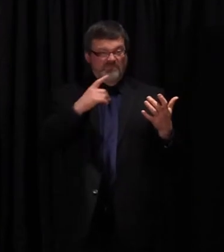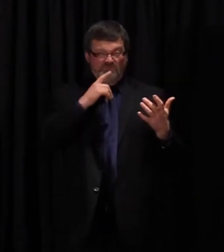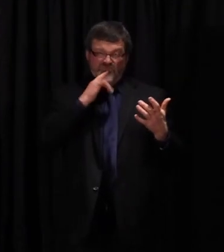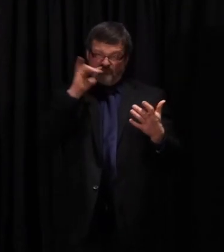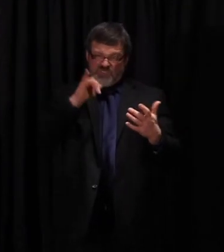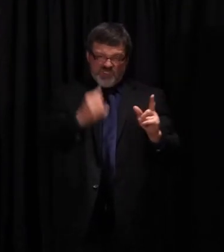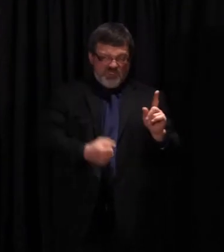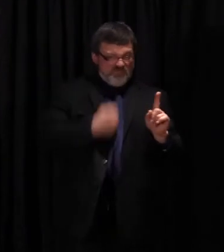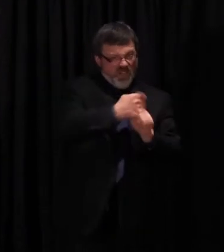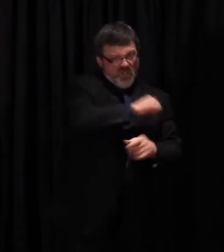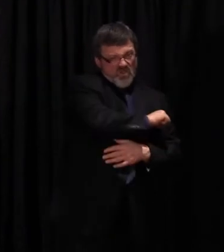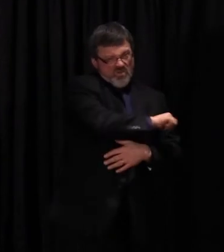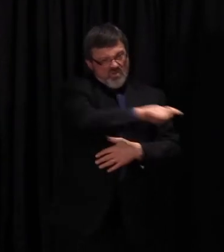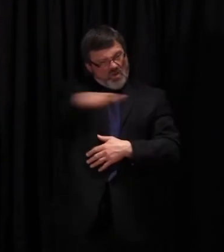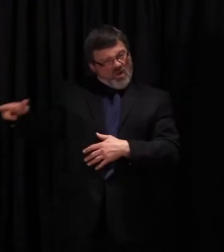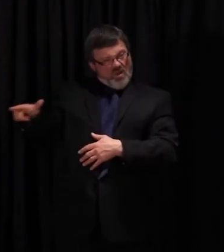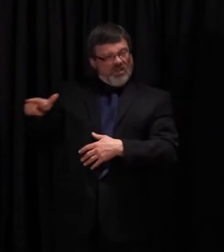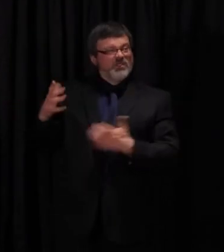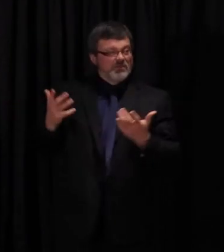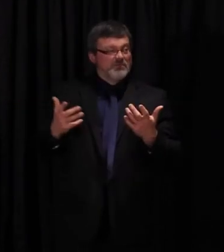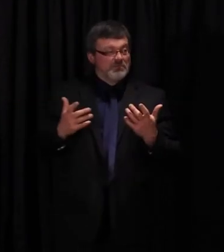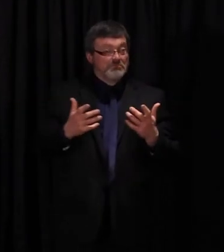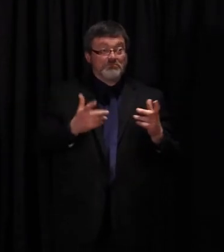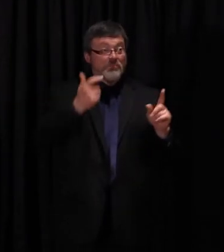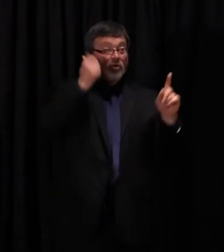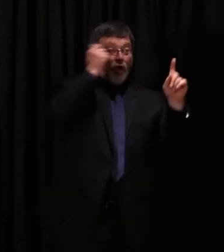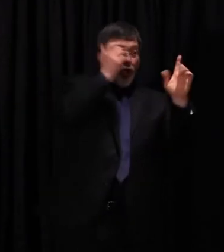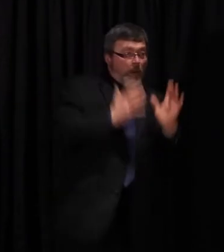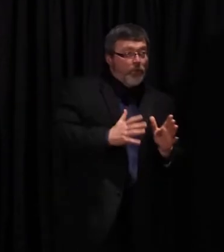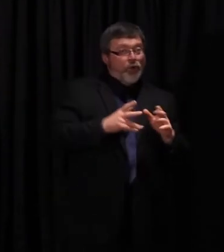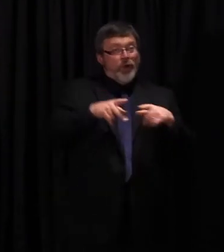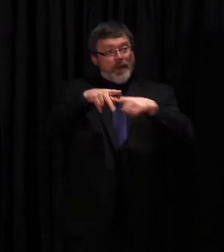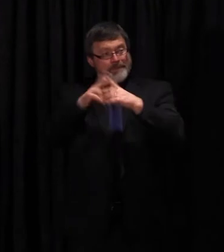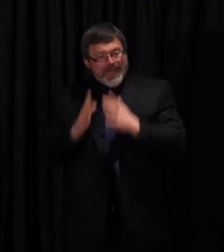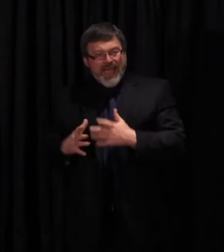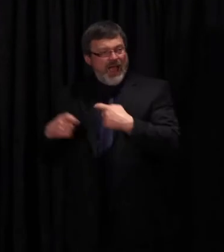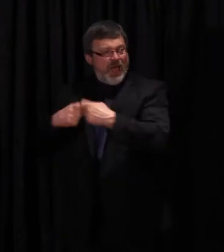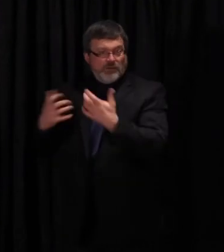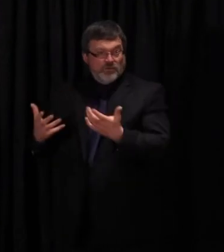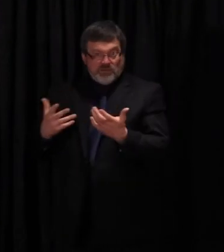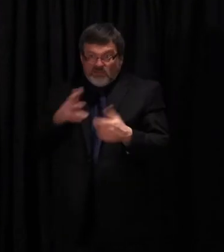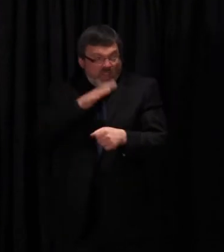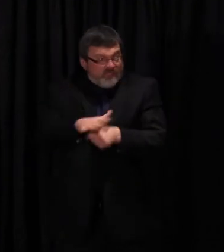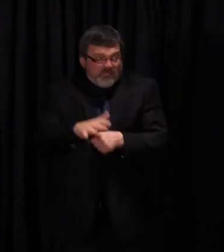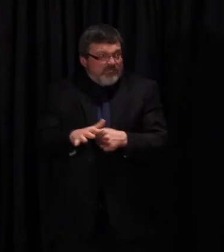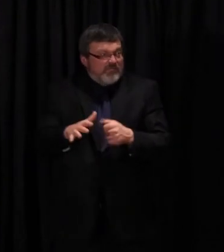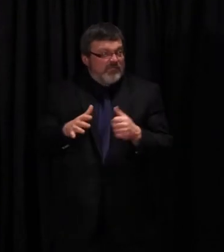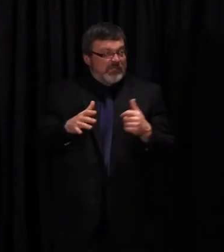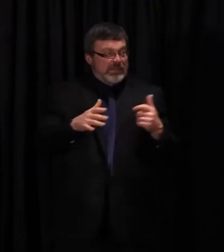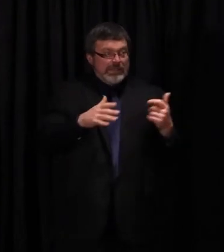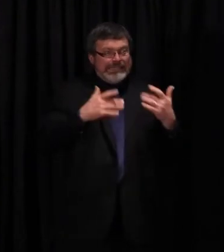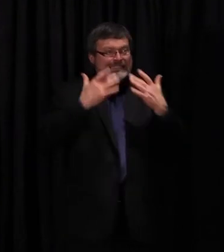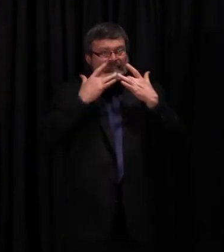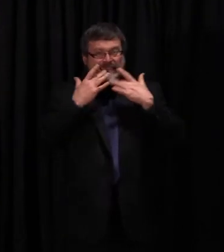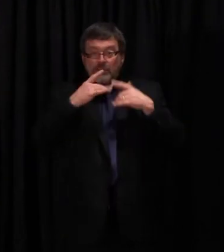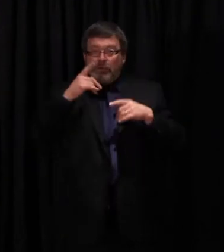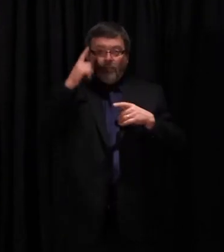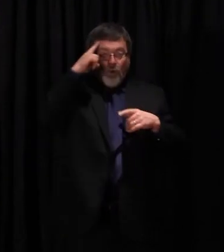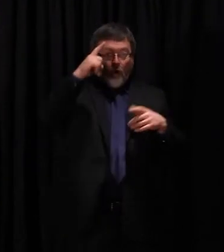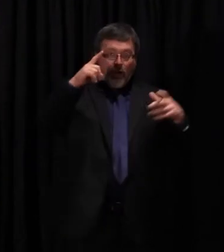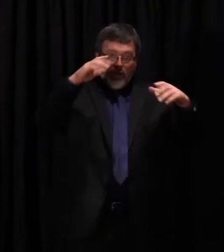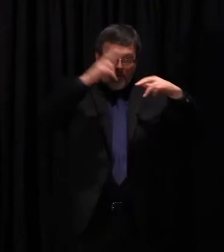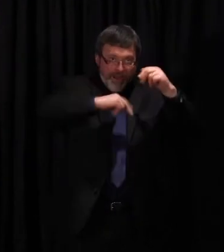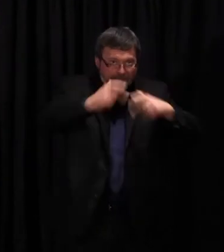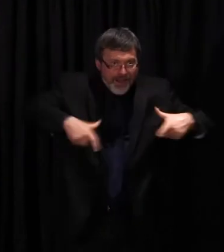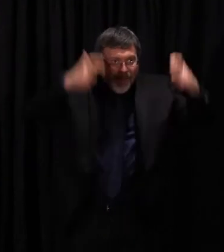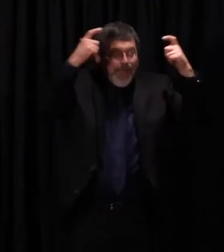If we don't have enough carpenters, plumbers, and electricians, or heating, ventilation, air handling, and